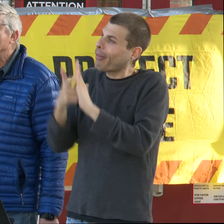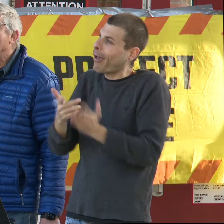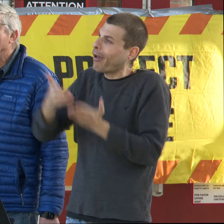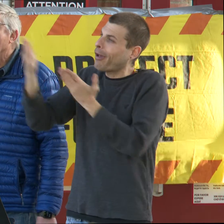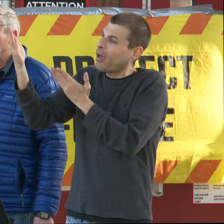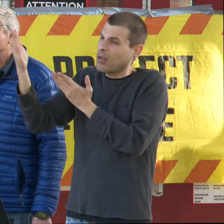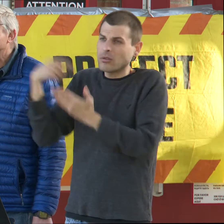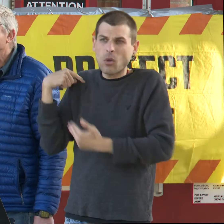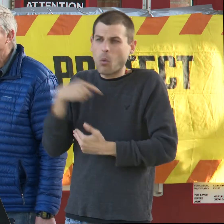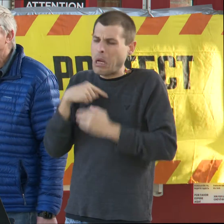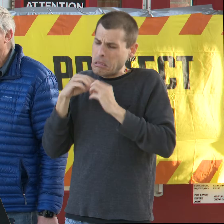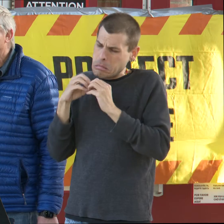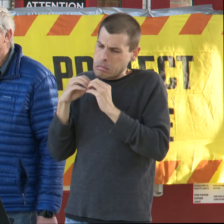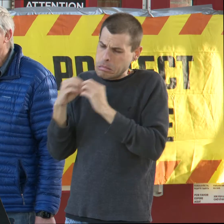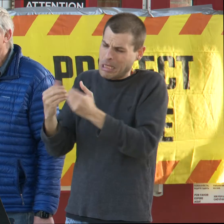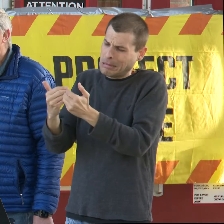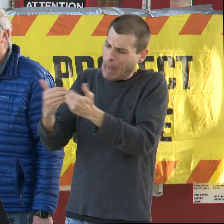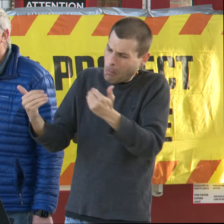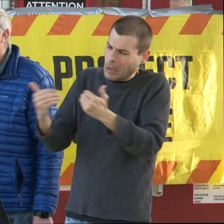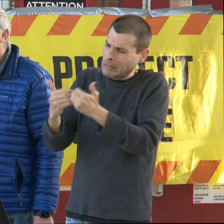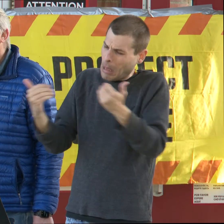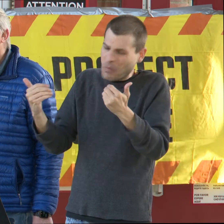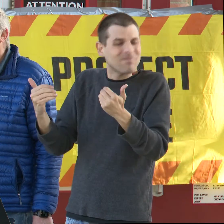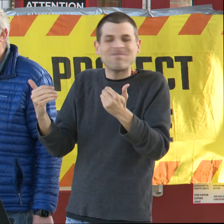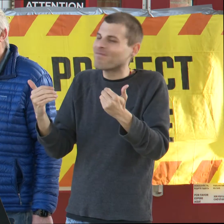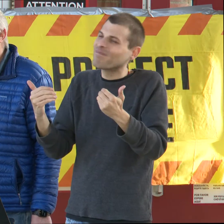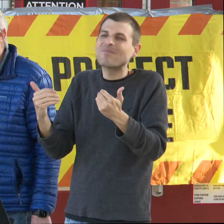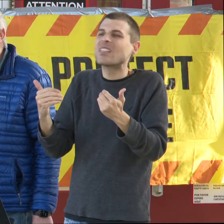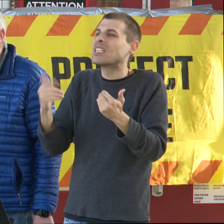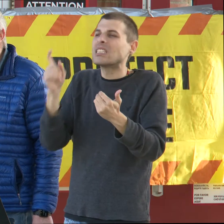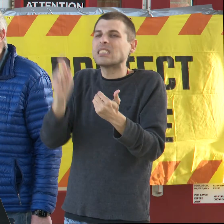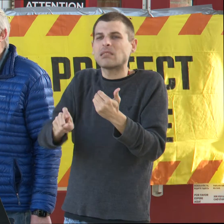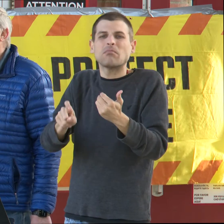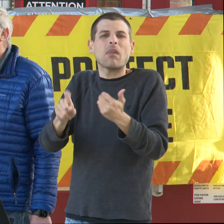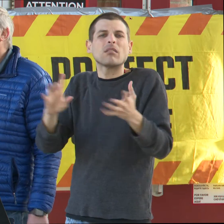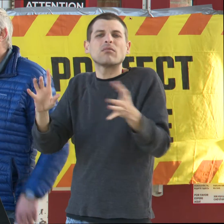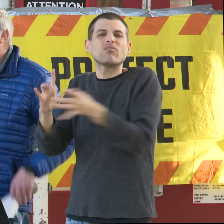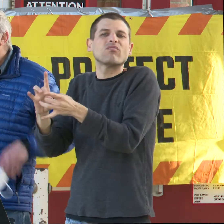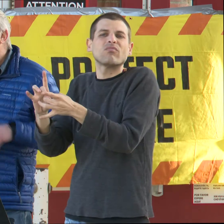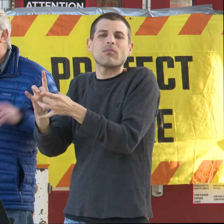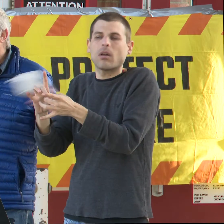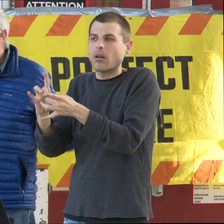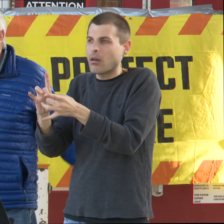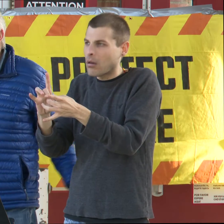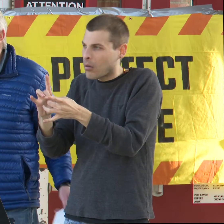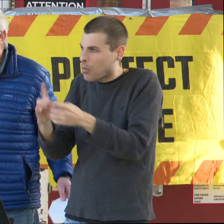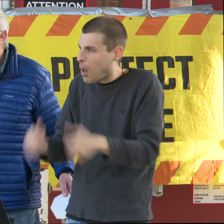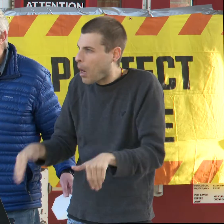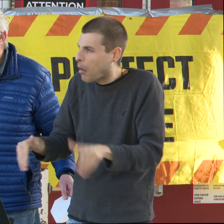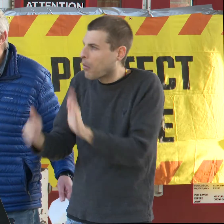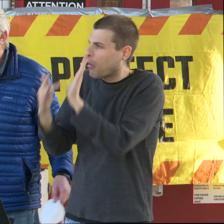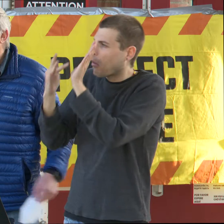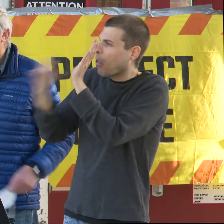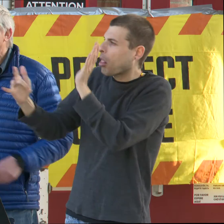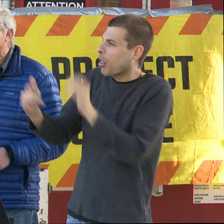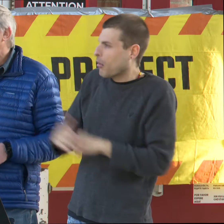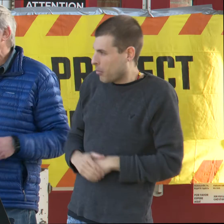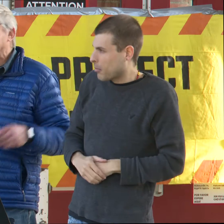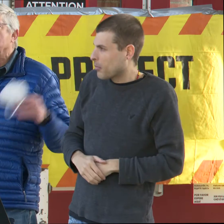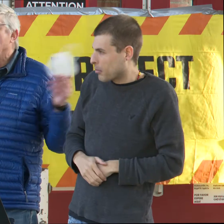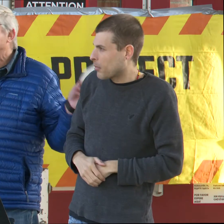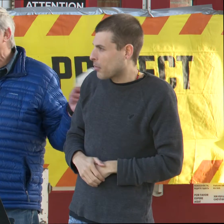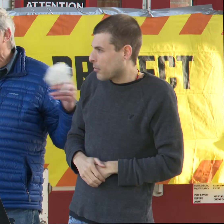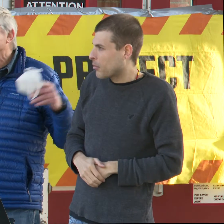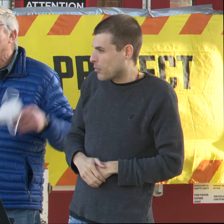that money has to be tied to a specific project. So here's the project we're going to tie it to.